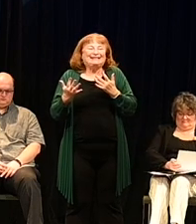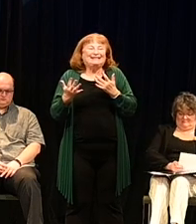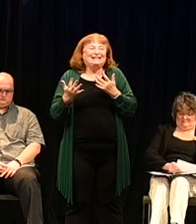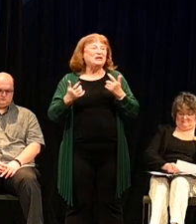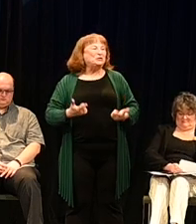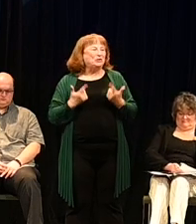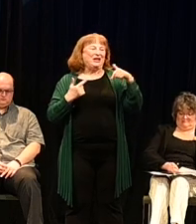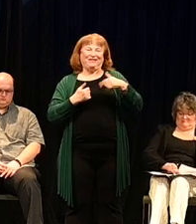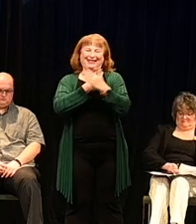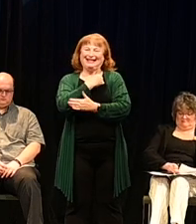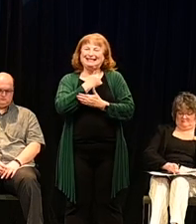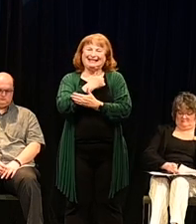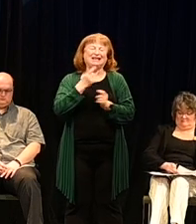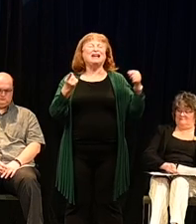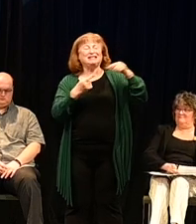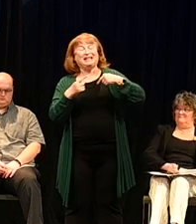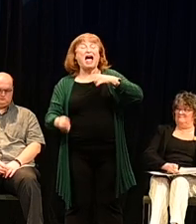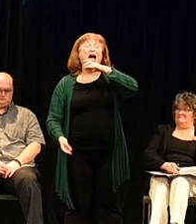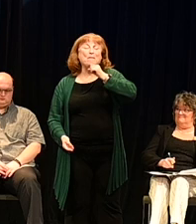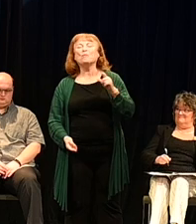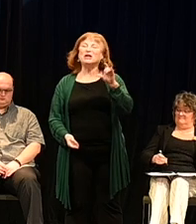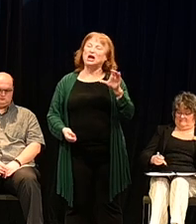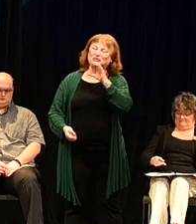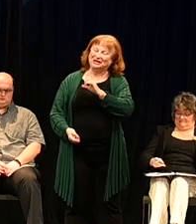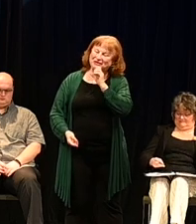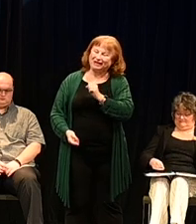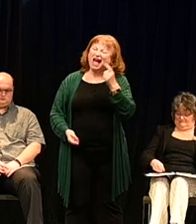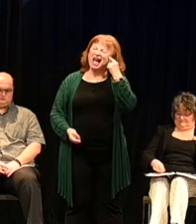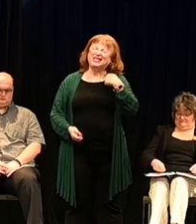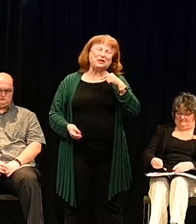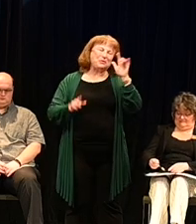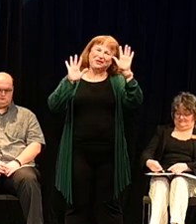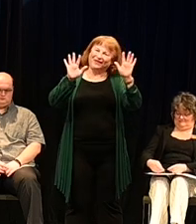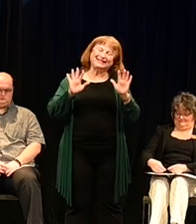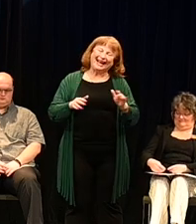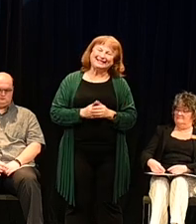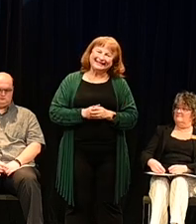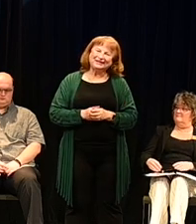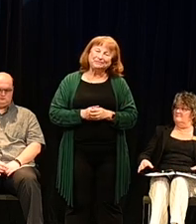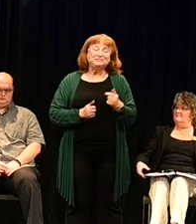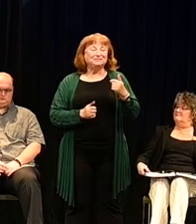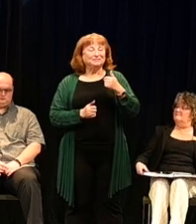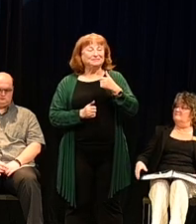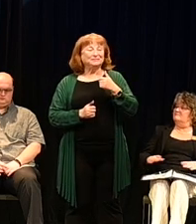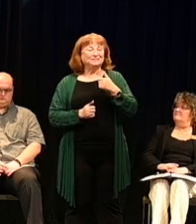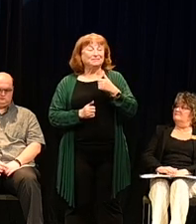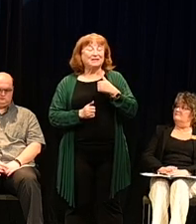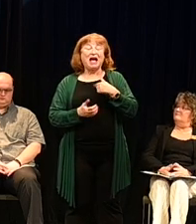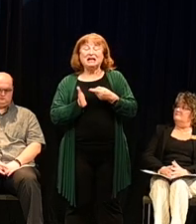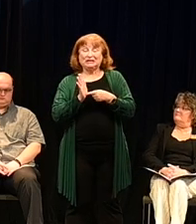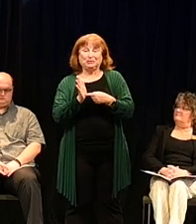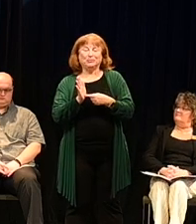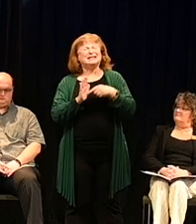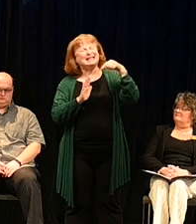to live in this county until I'm 100. I think it's going to be fantastic. And I express